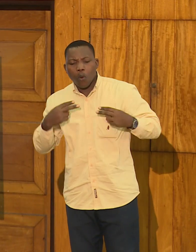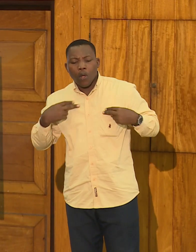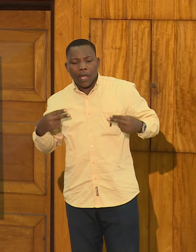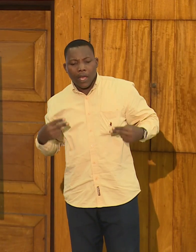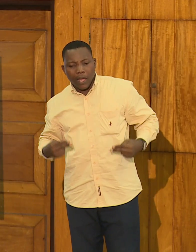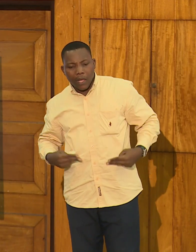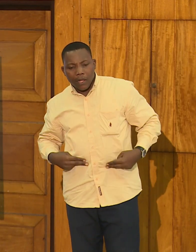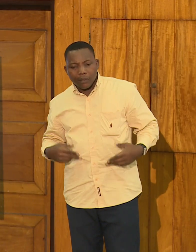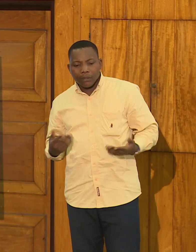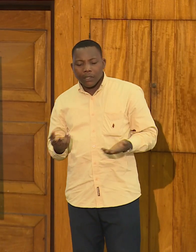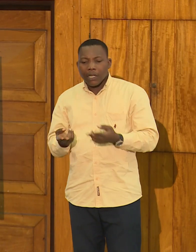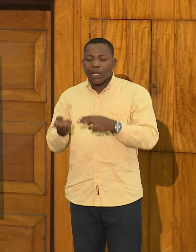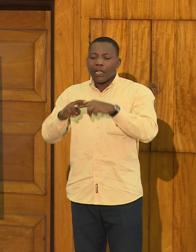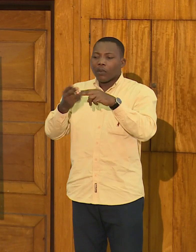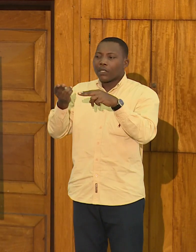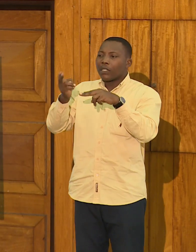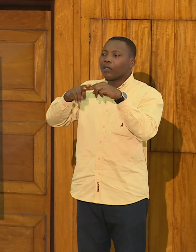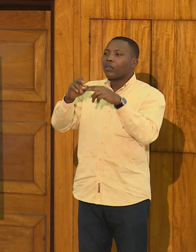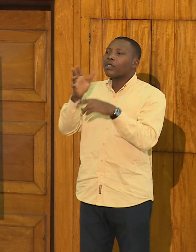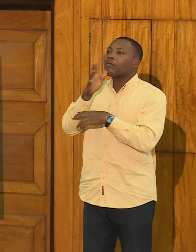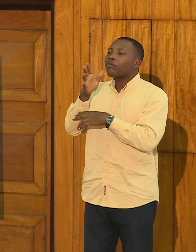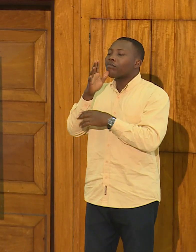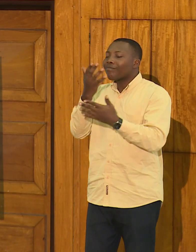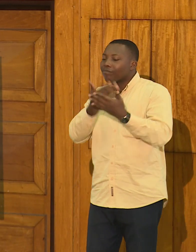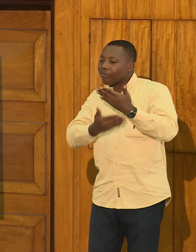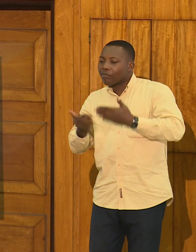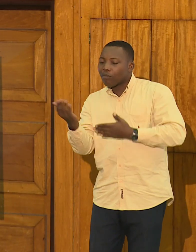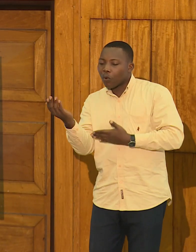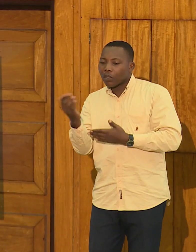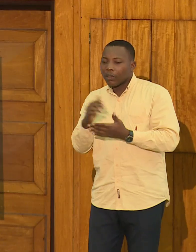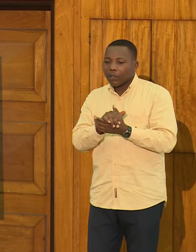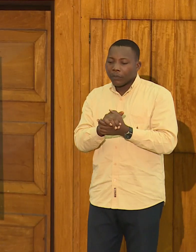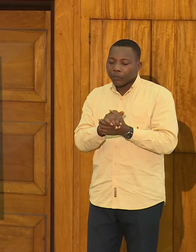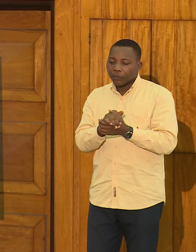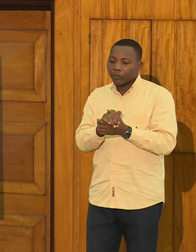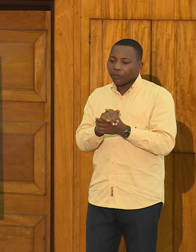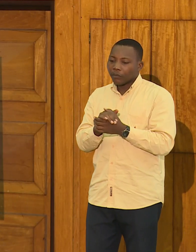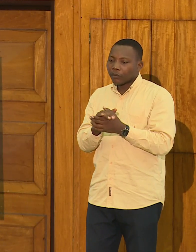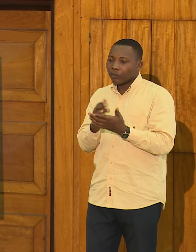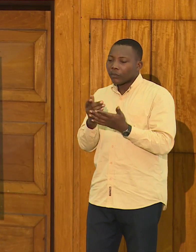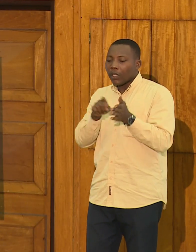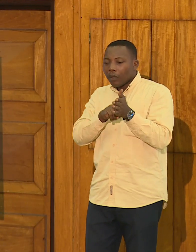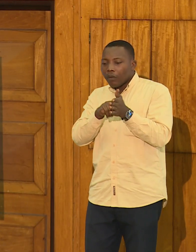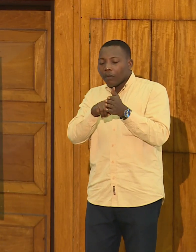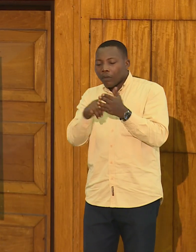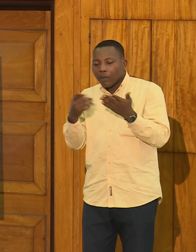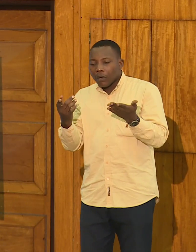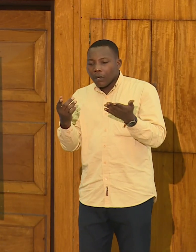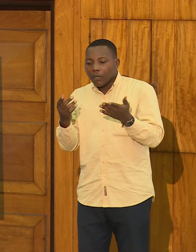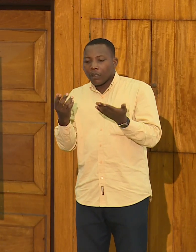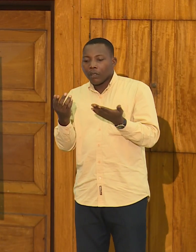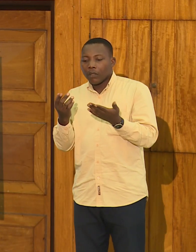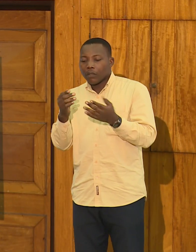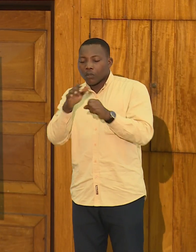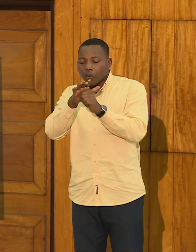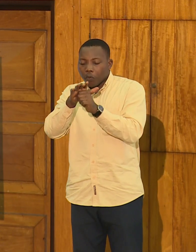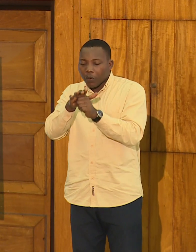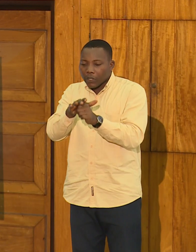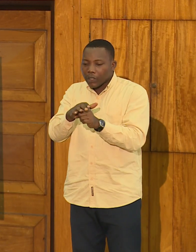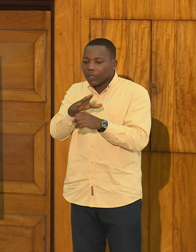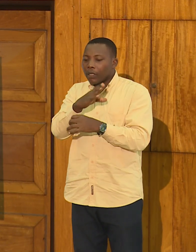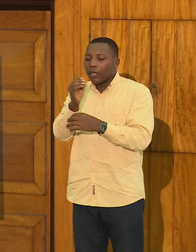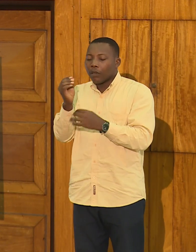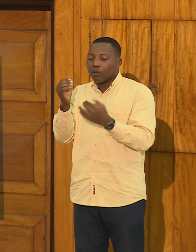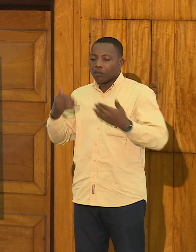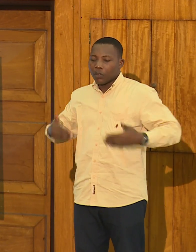mortality rates, and hindered progress towards achieving viral load suppression among children and young people living with